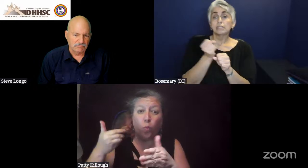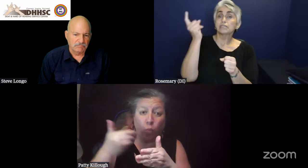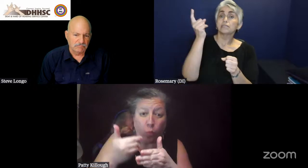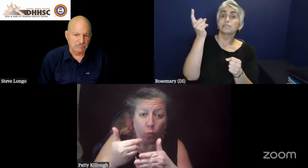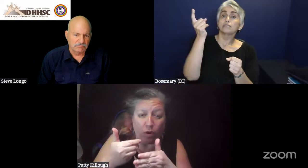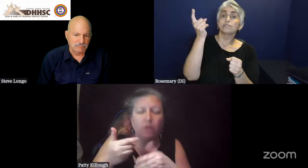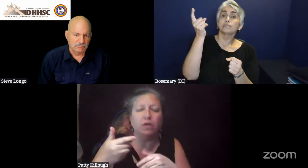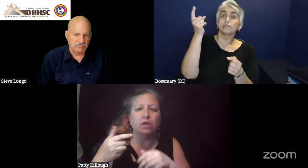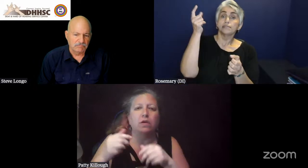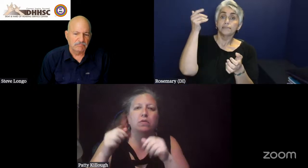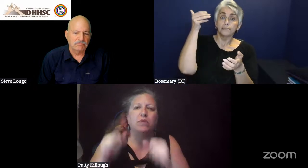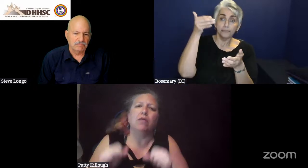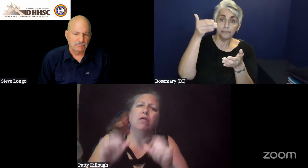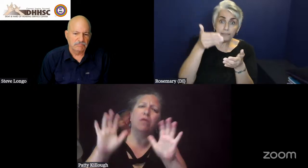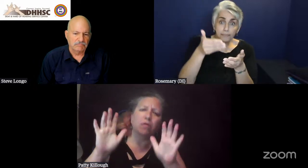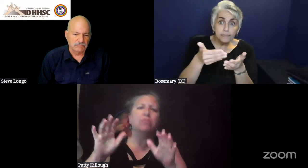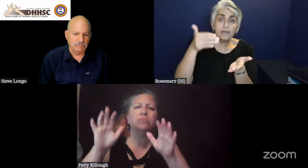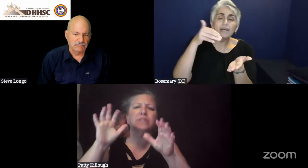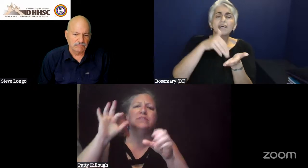can,